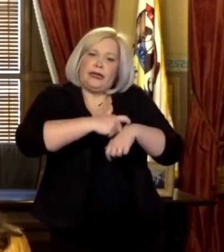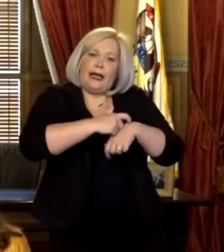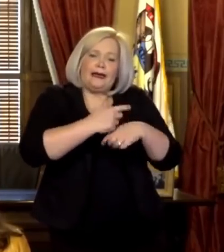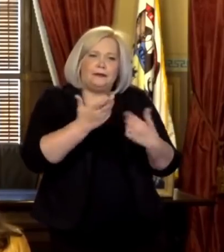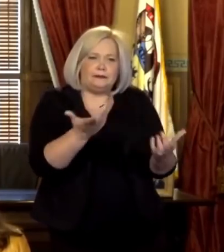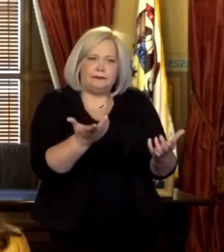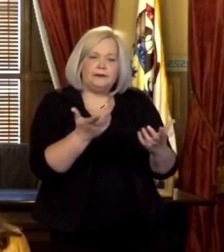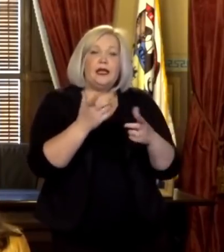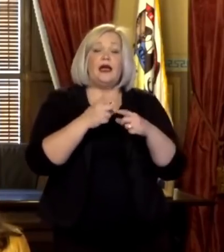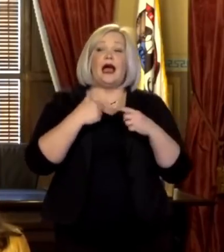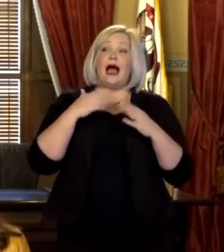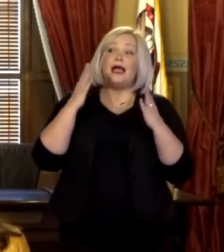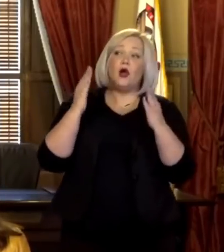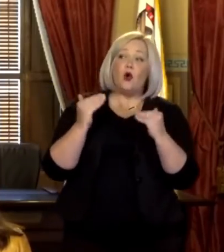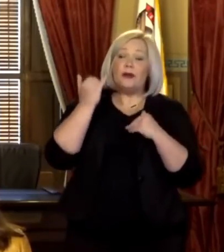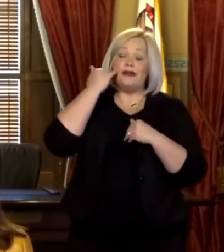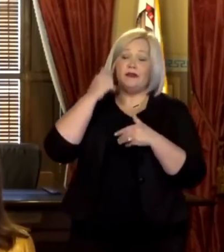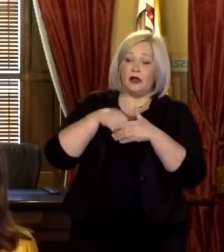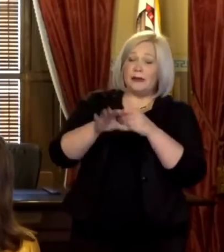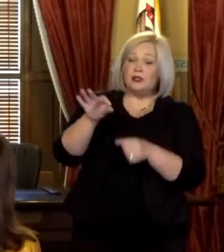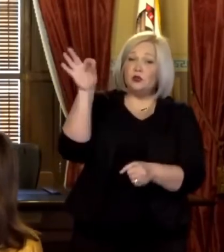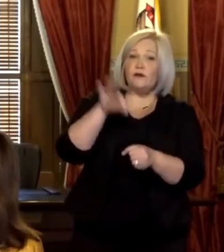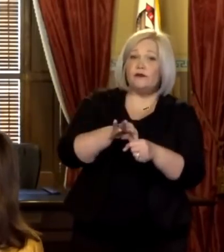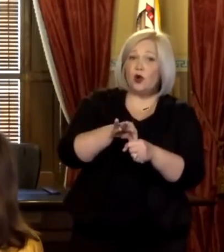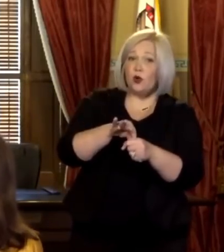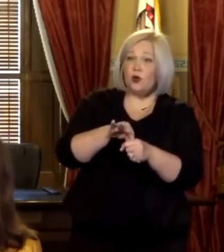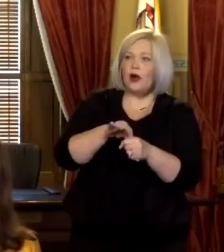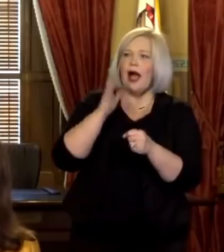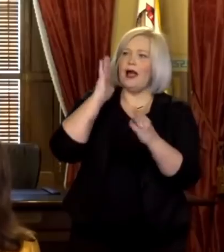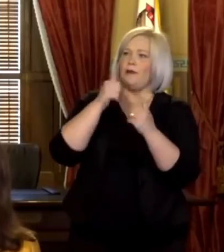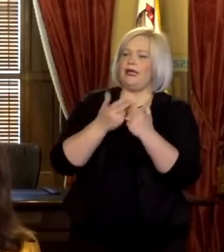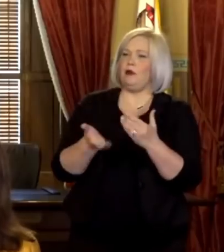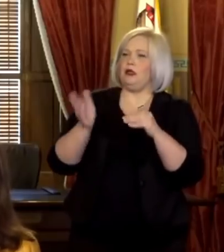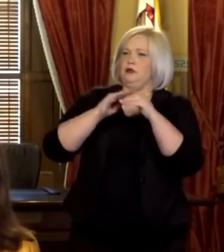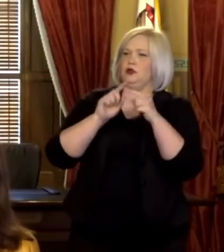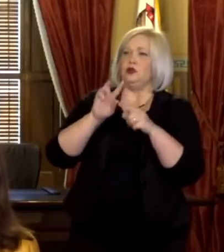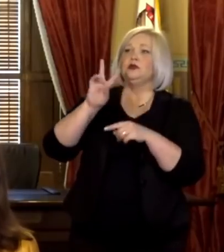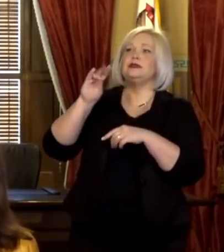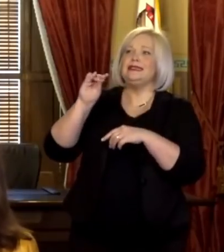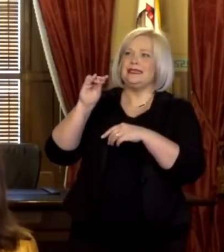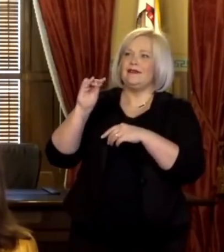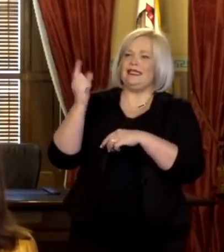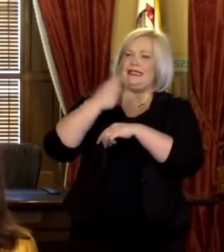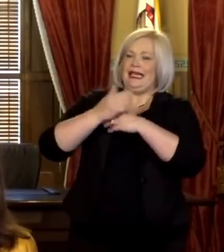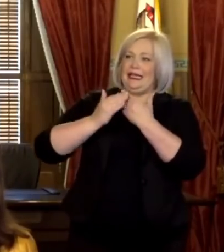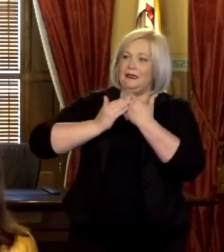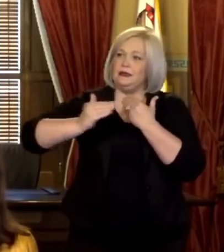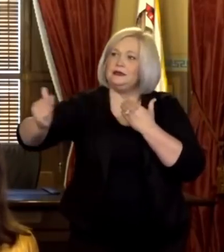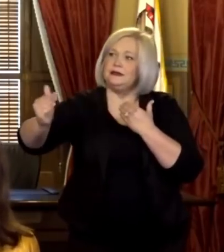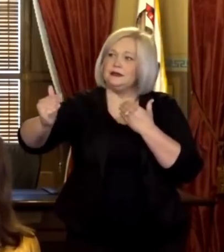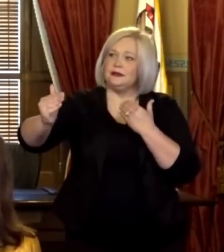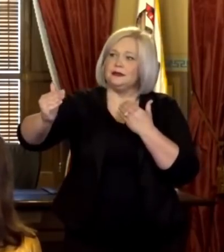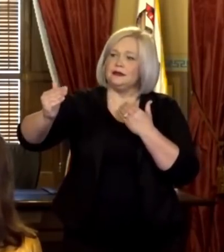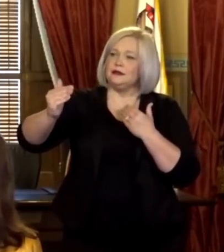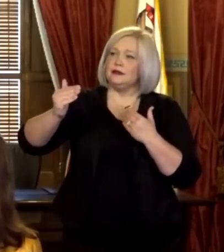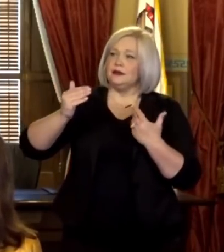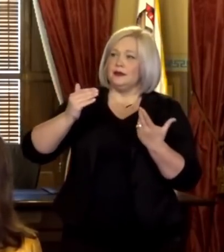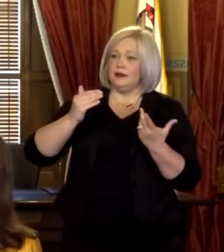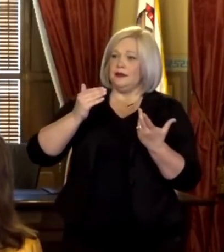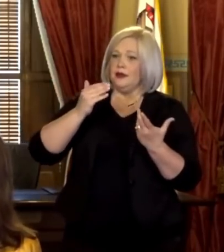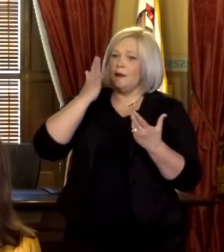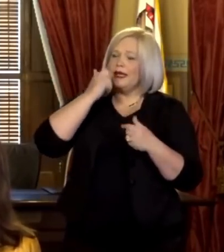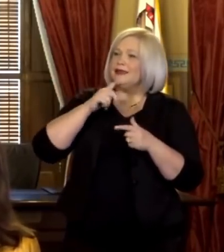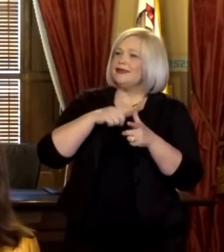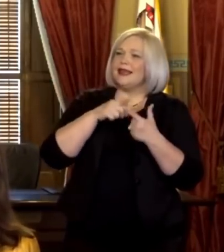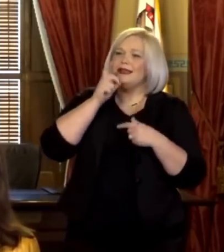look at going 70 days, because I would hate for them to have to come back at the height of the crisis that we're confronting. These are legislators that